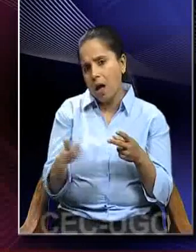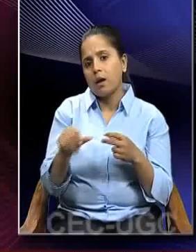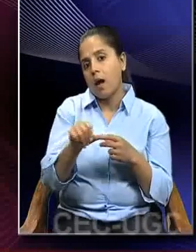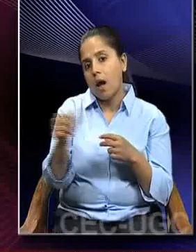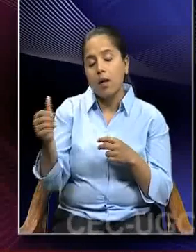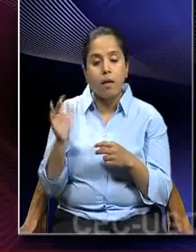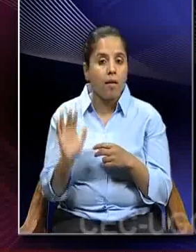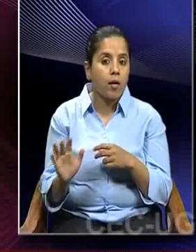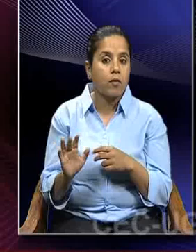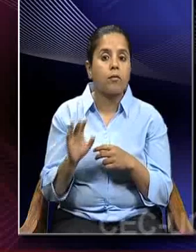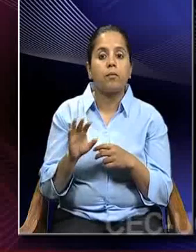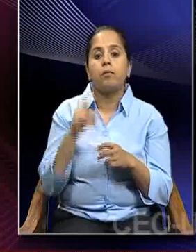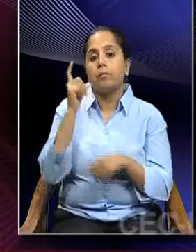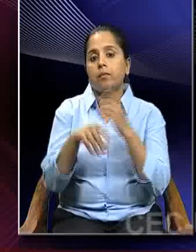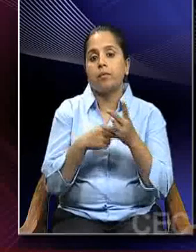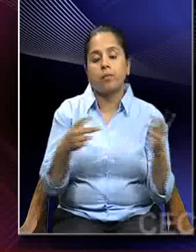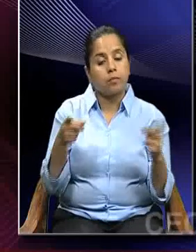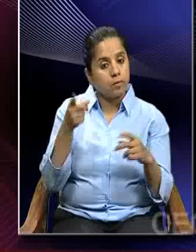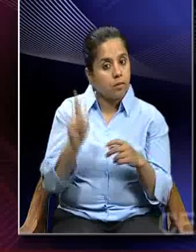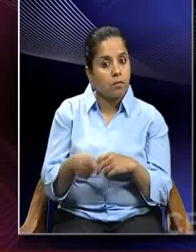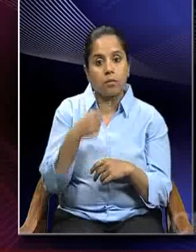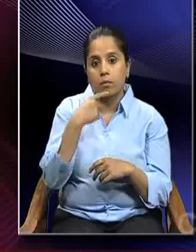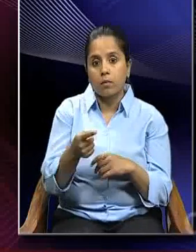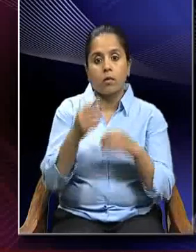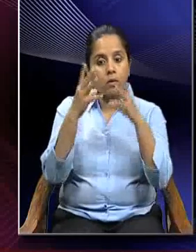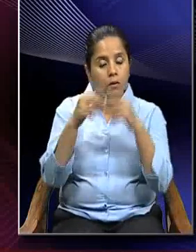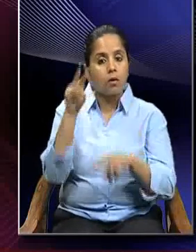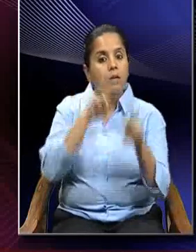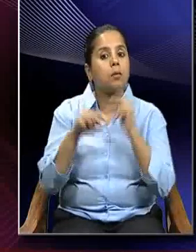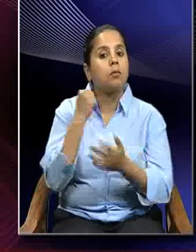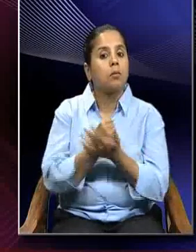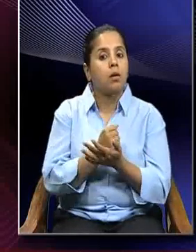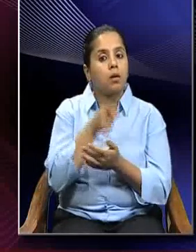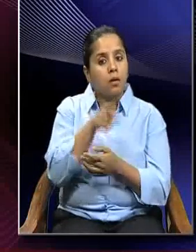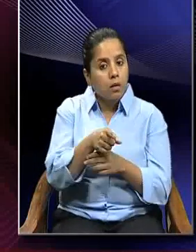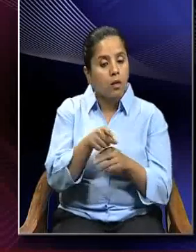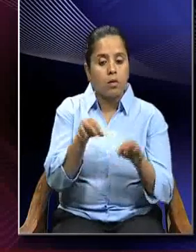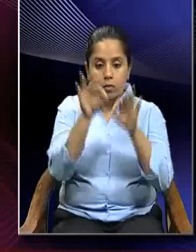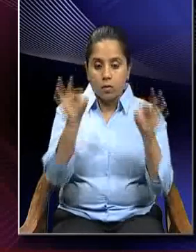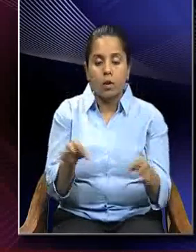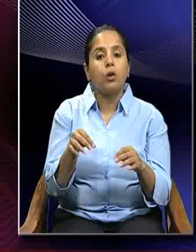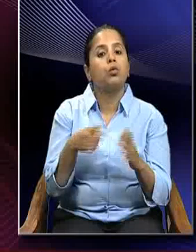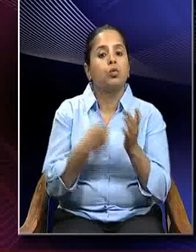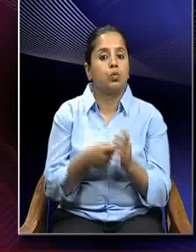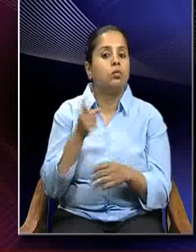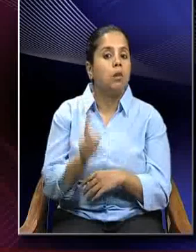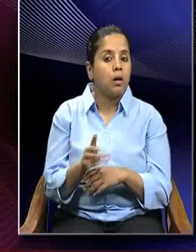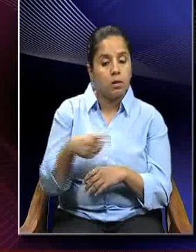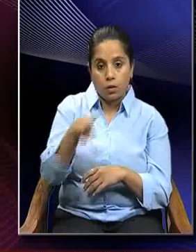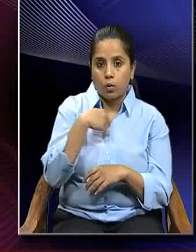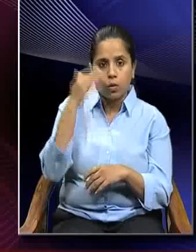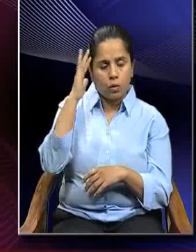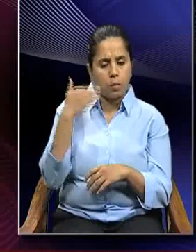of enterprise, it should be evaluated within this framework only. When we know that